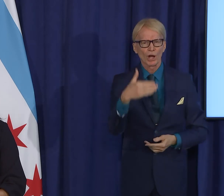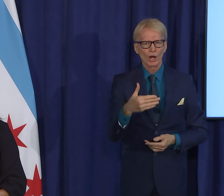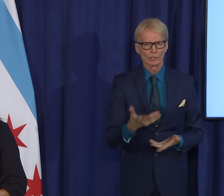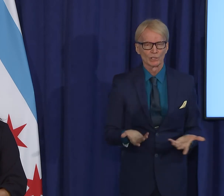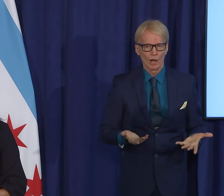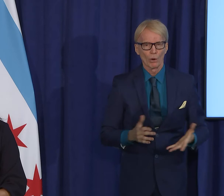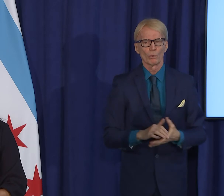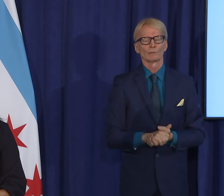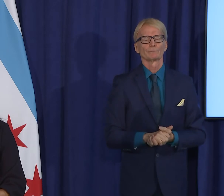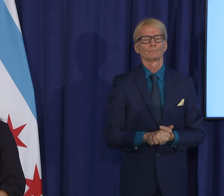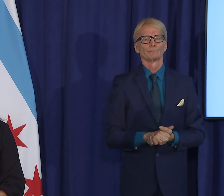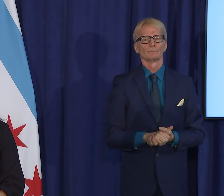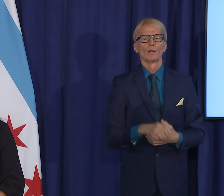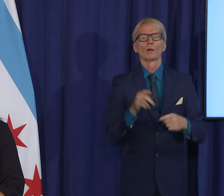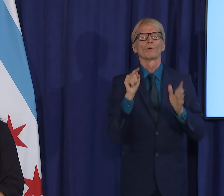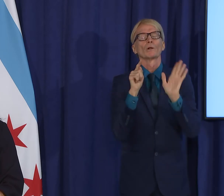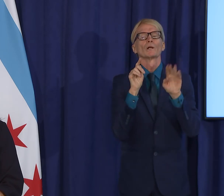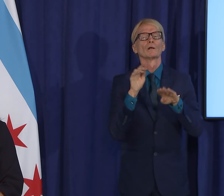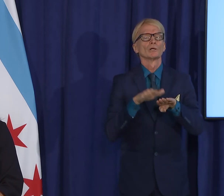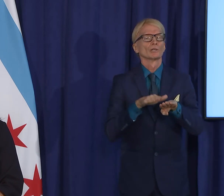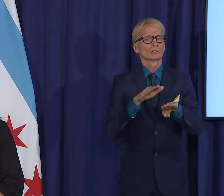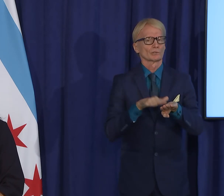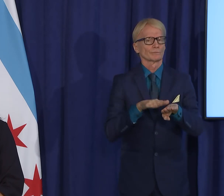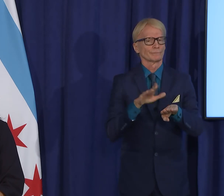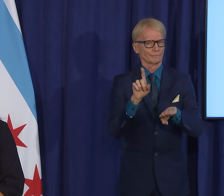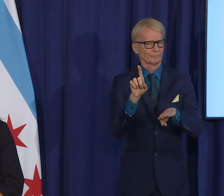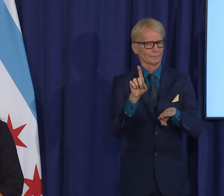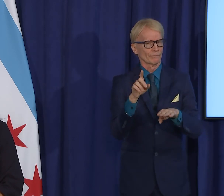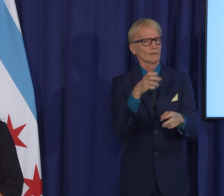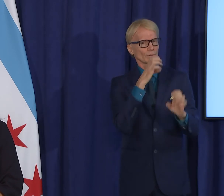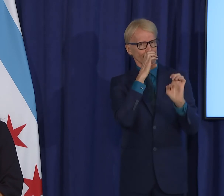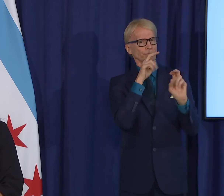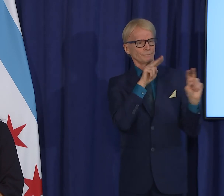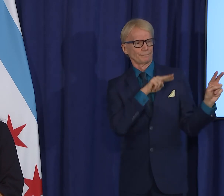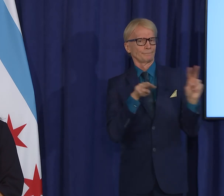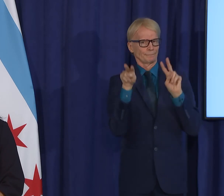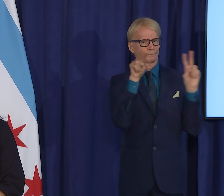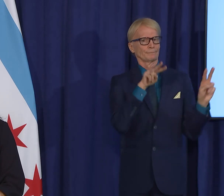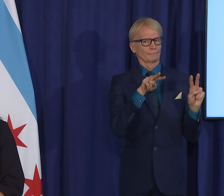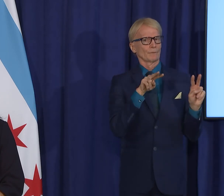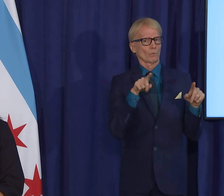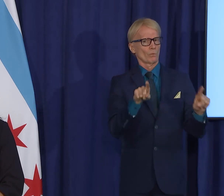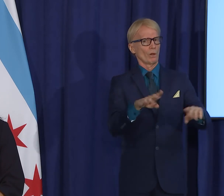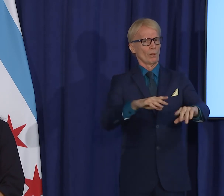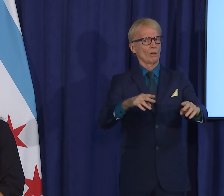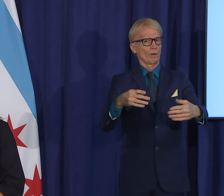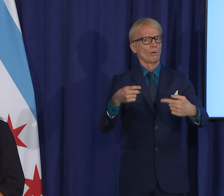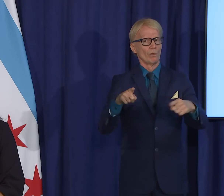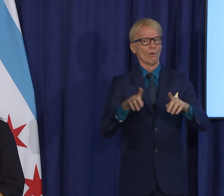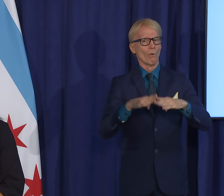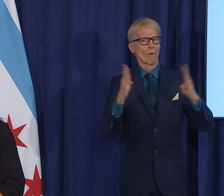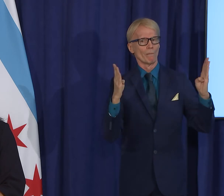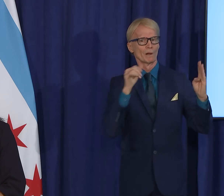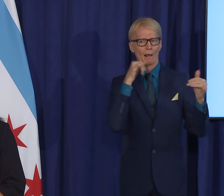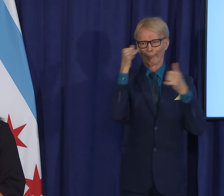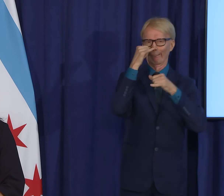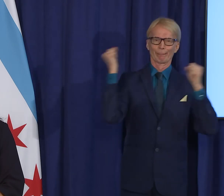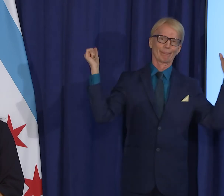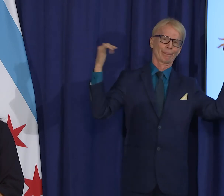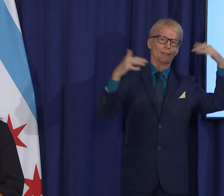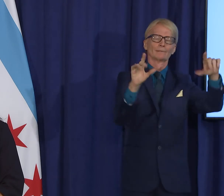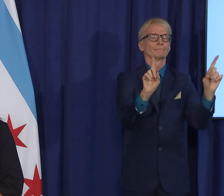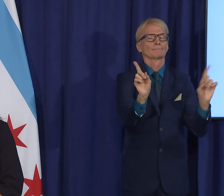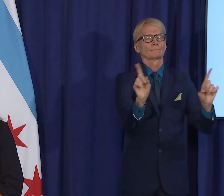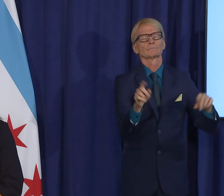to urge diligence and caution as we continue to reopen. So I just want to say that the numbers are great. I am